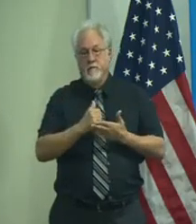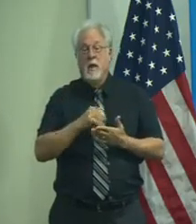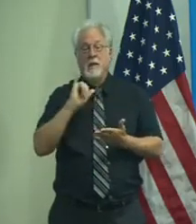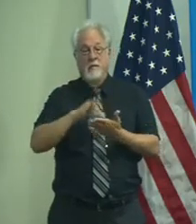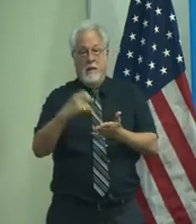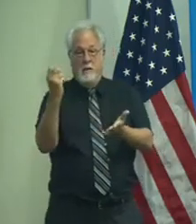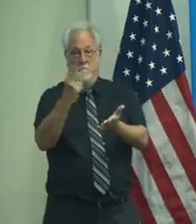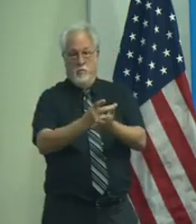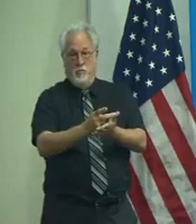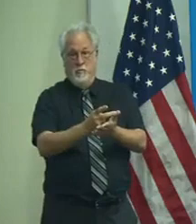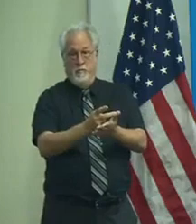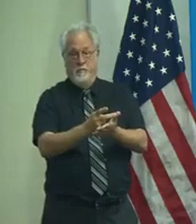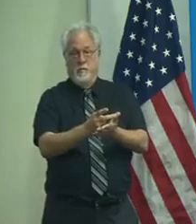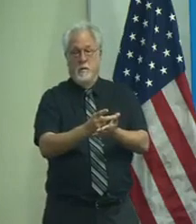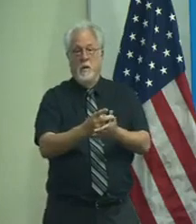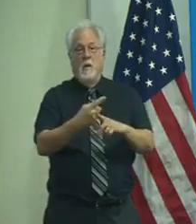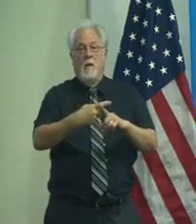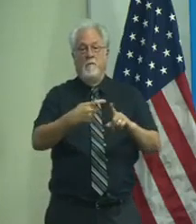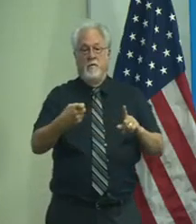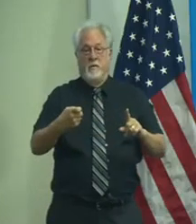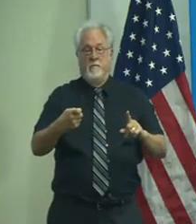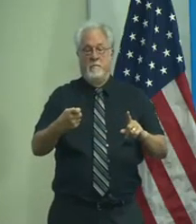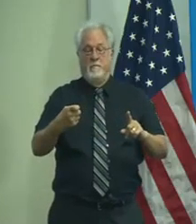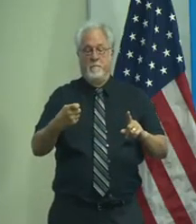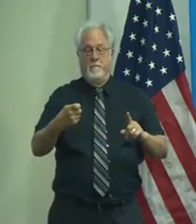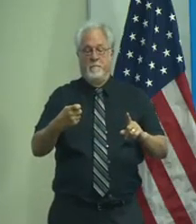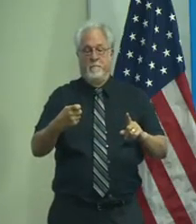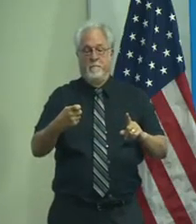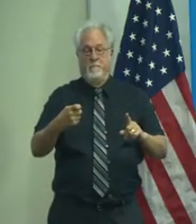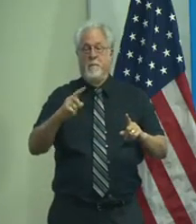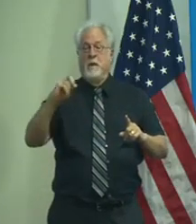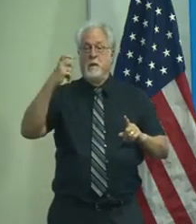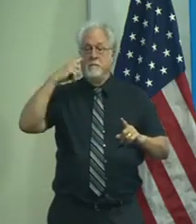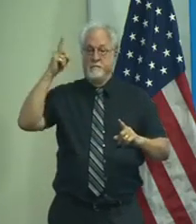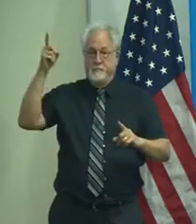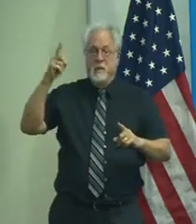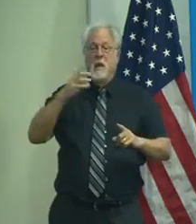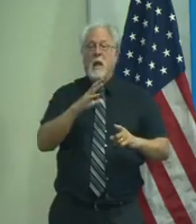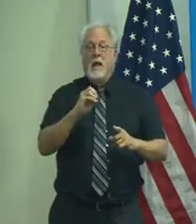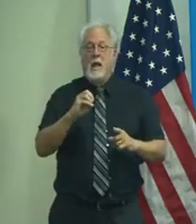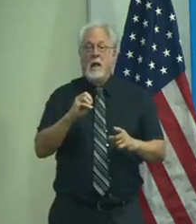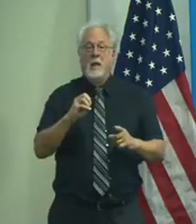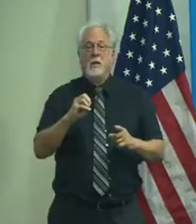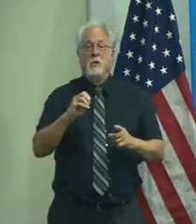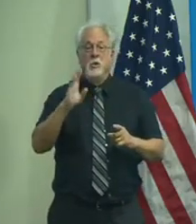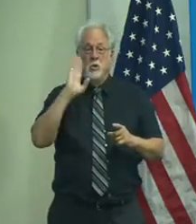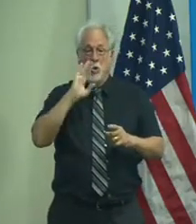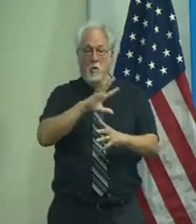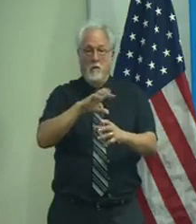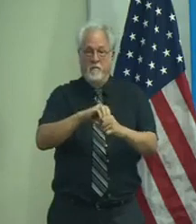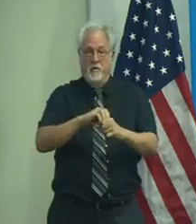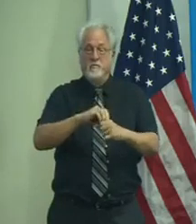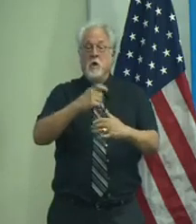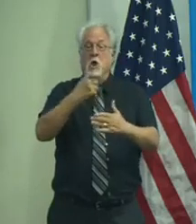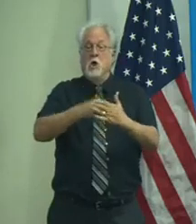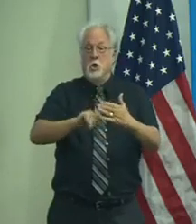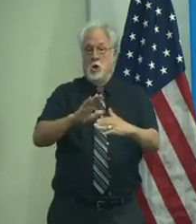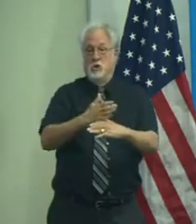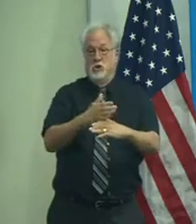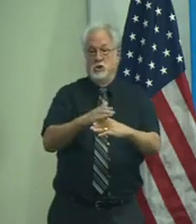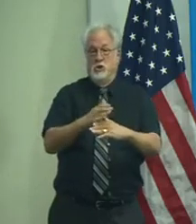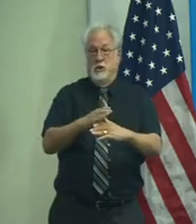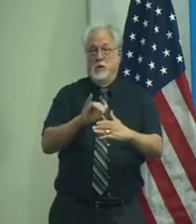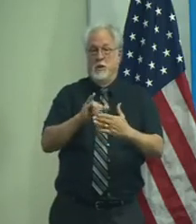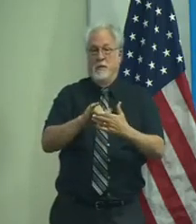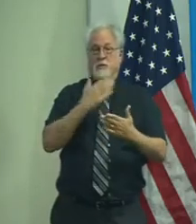approved by the federal government. And as you know, that involves a cost share now that's